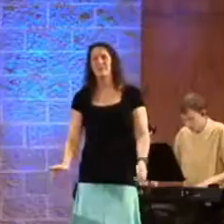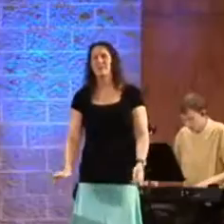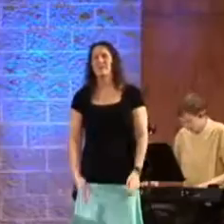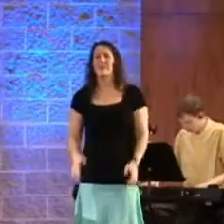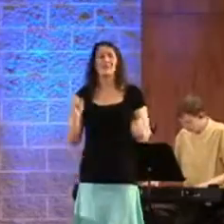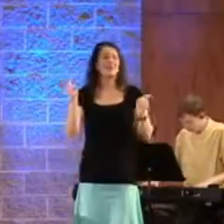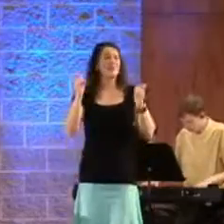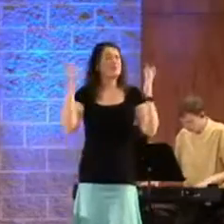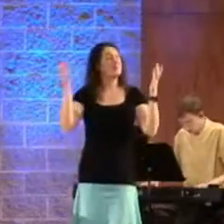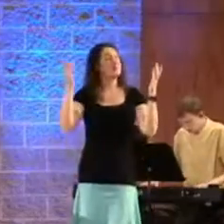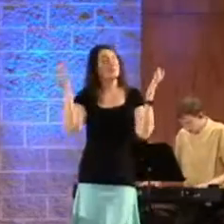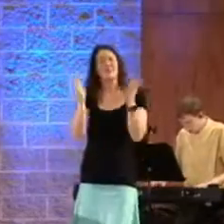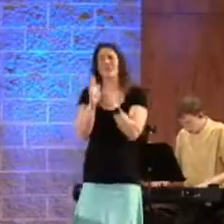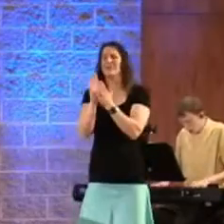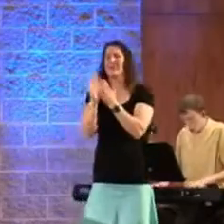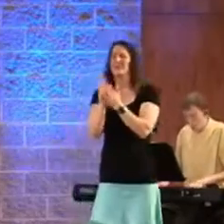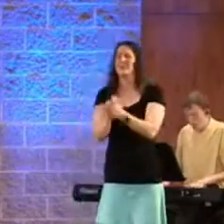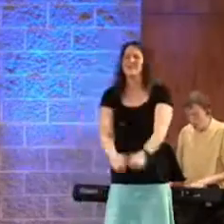Hallelujah. Oh,